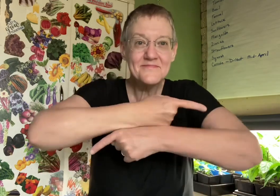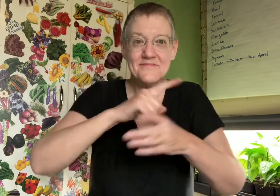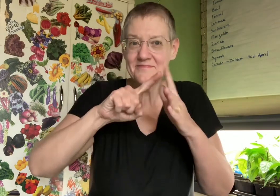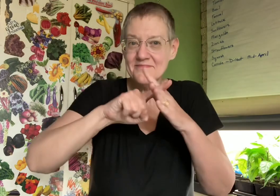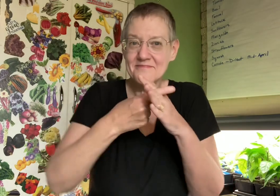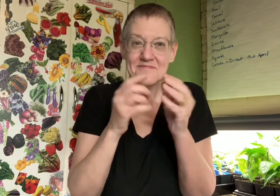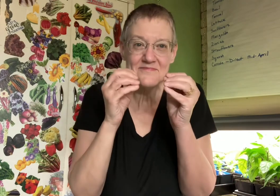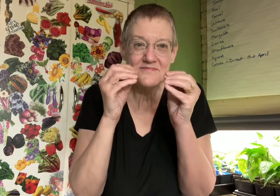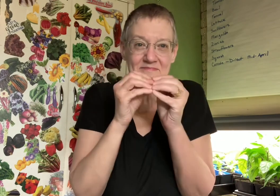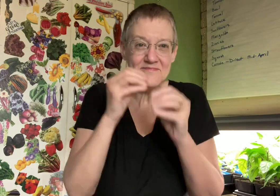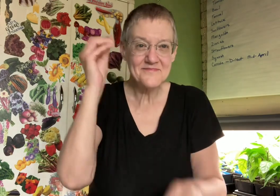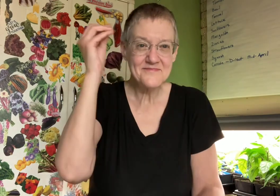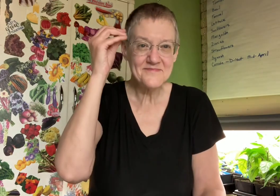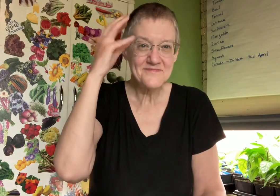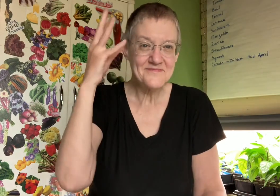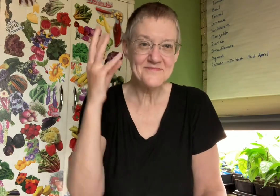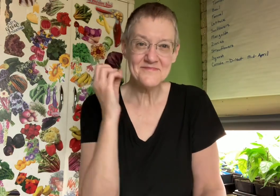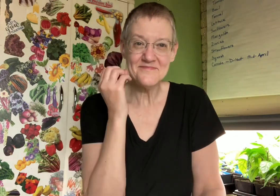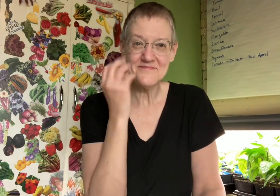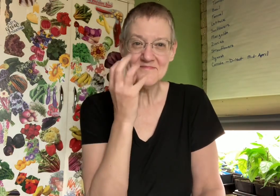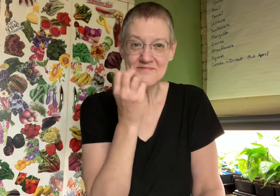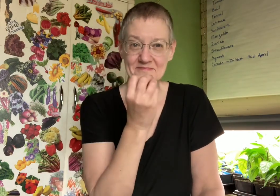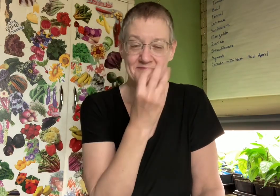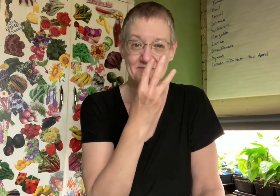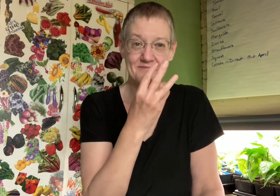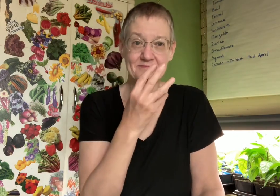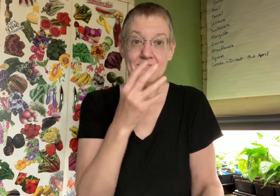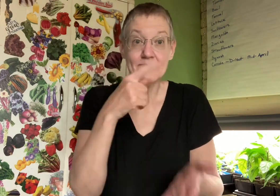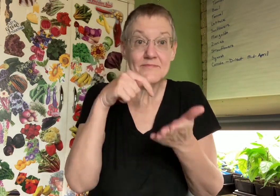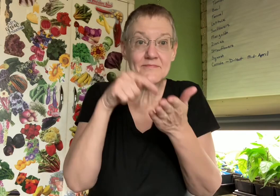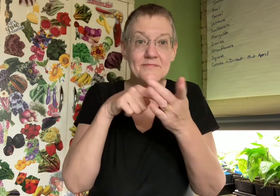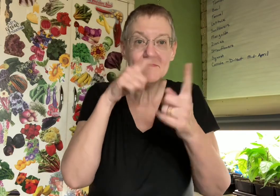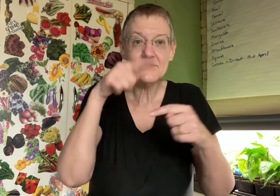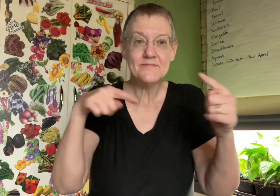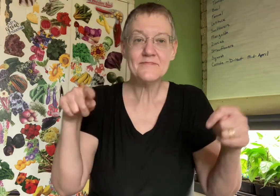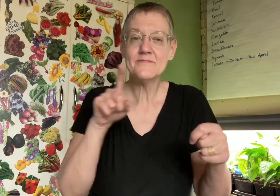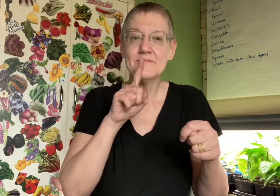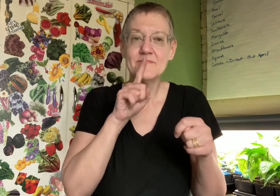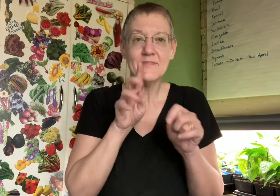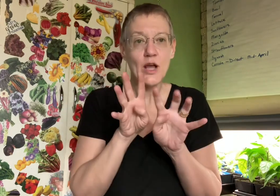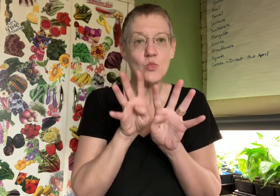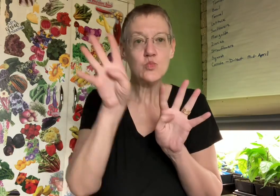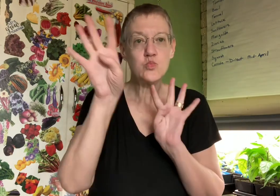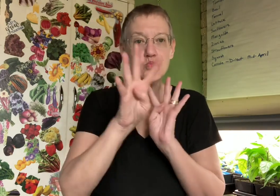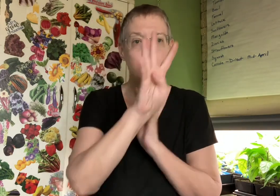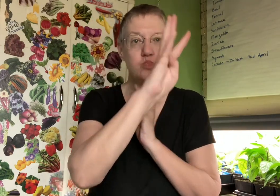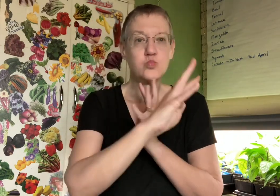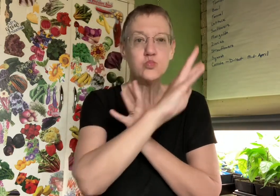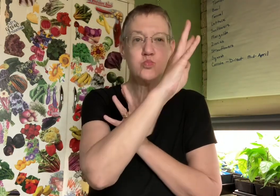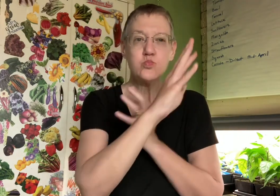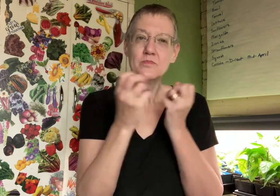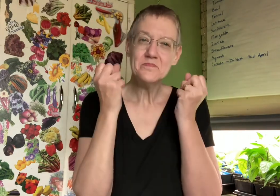Today we're going to start more sunflowers. Now this variety is a